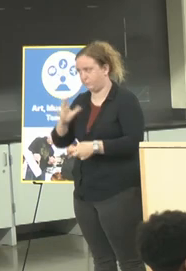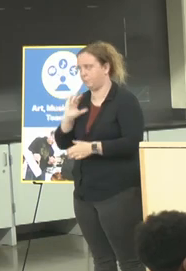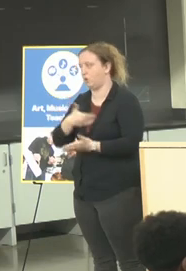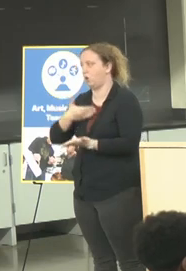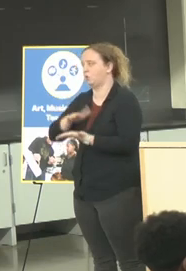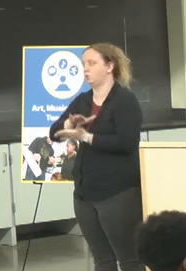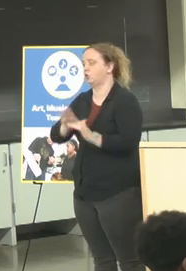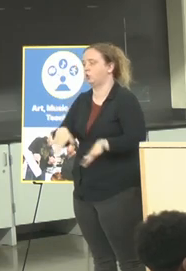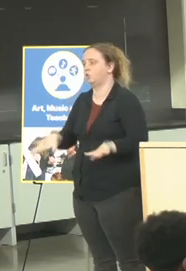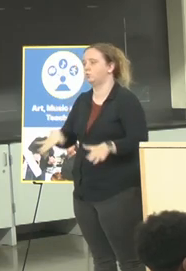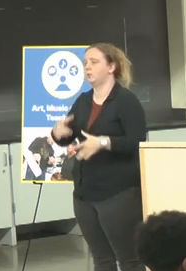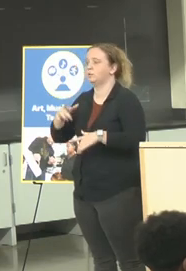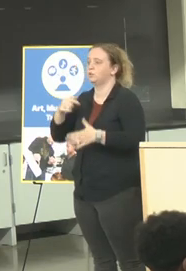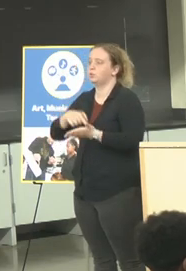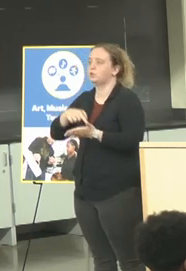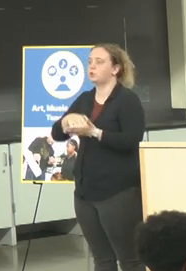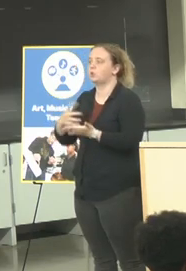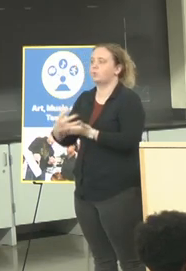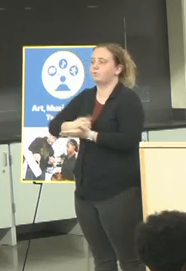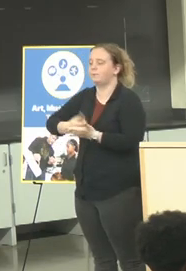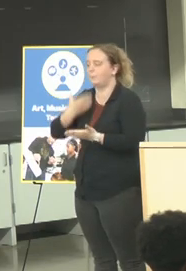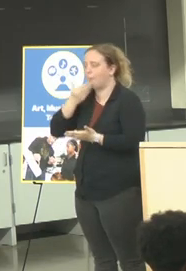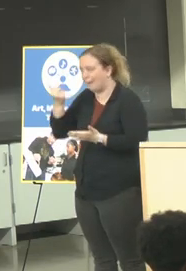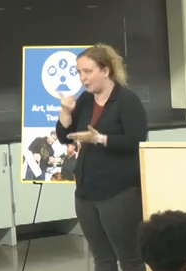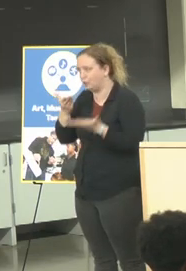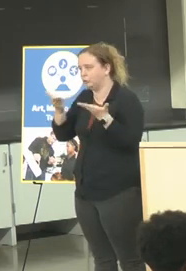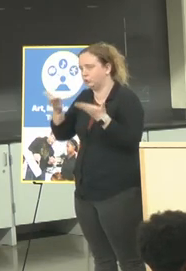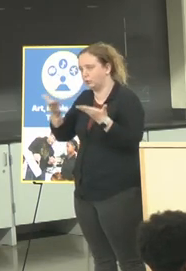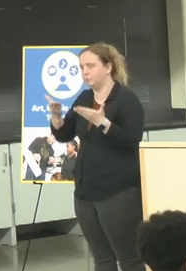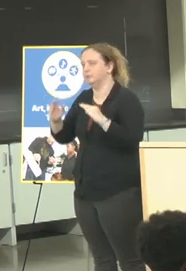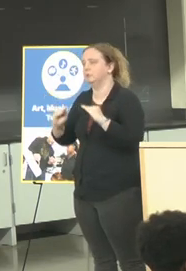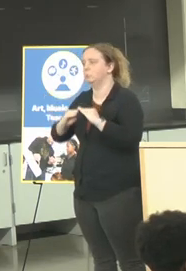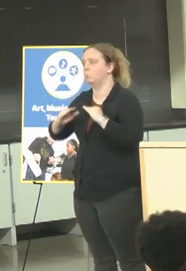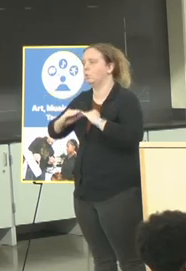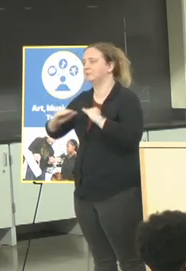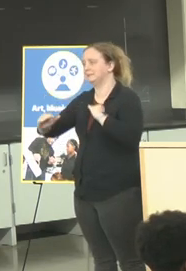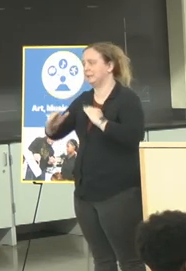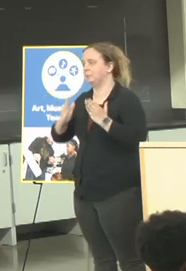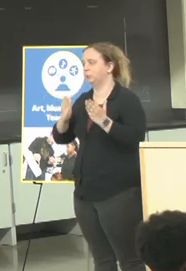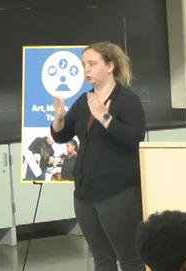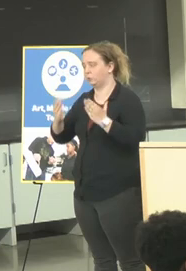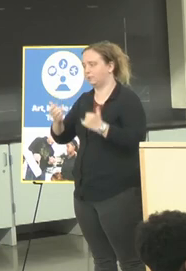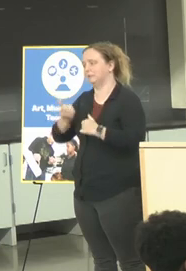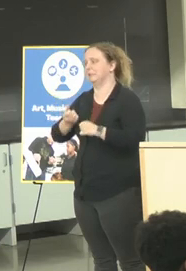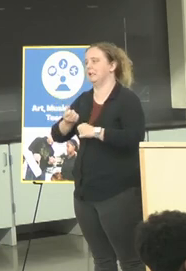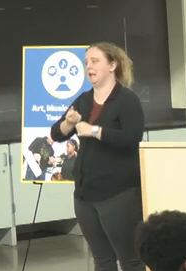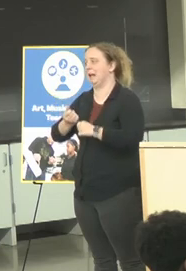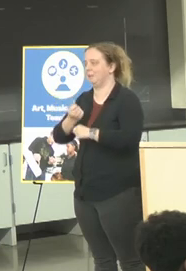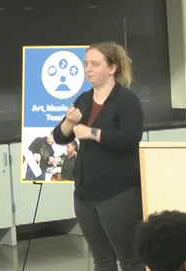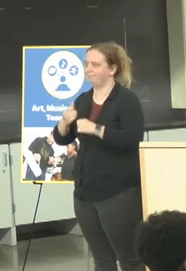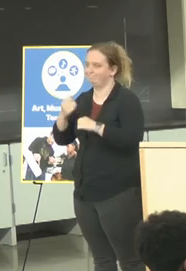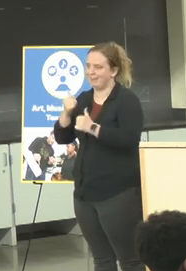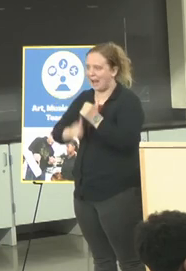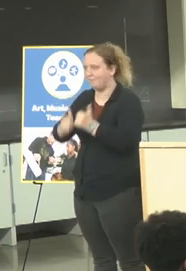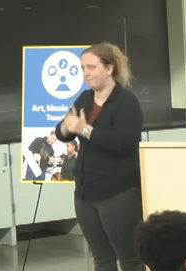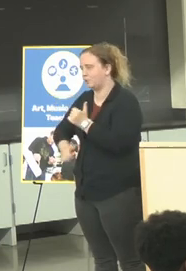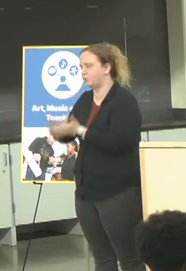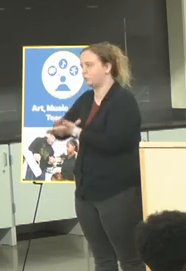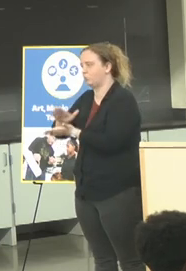services and more stable services at every school. Please make a plan to build something better.